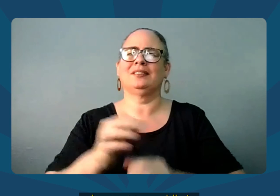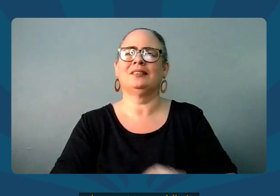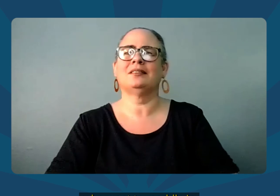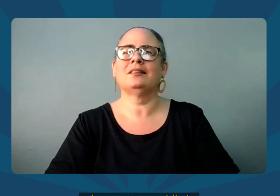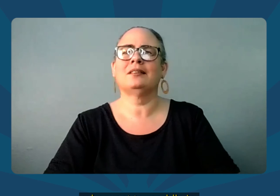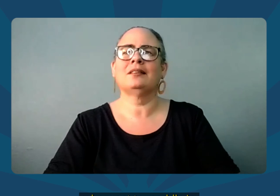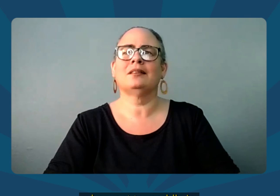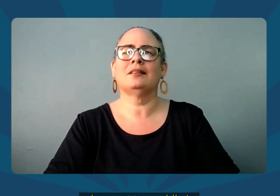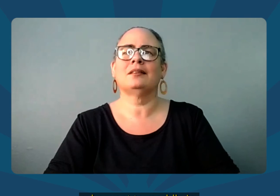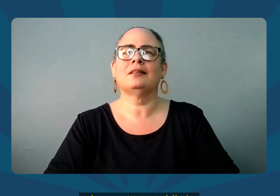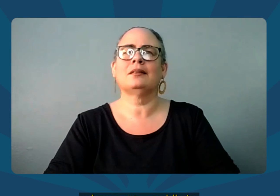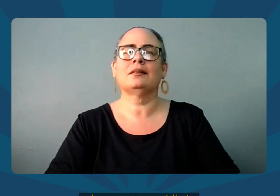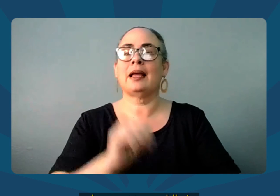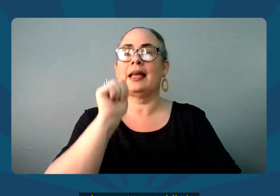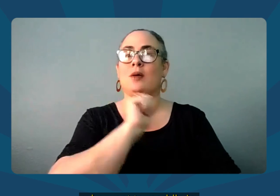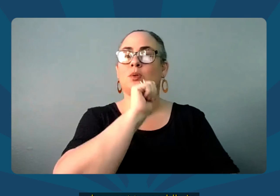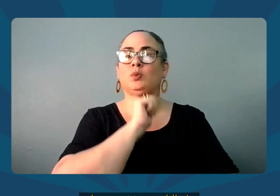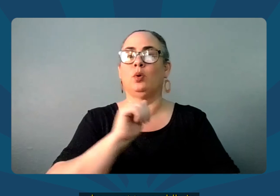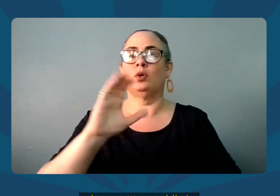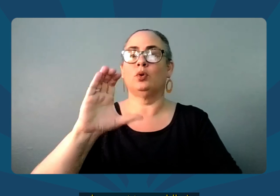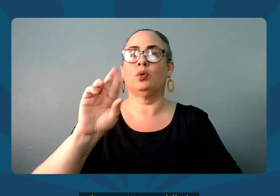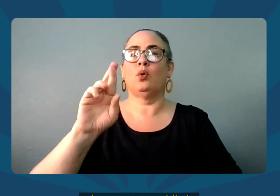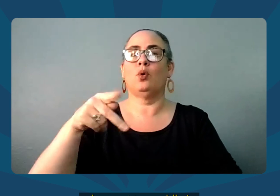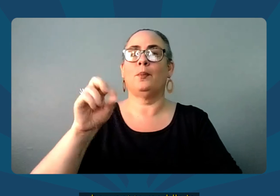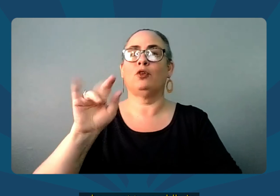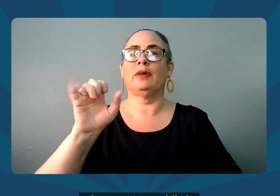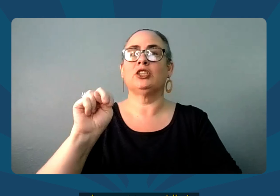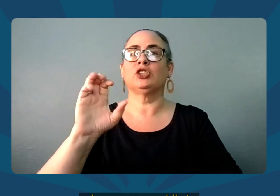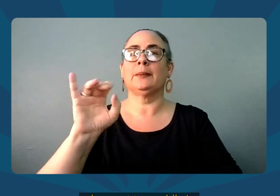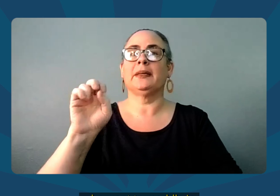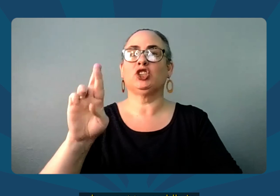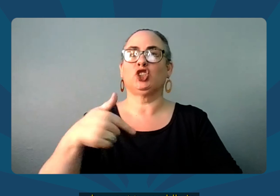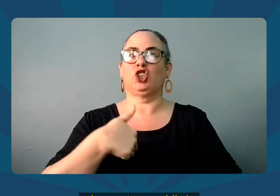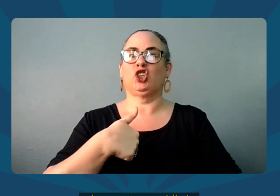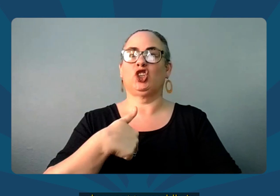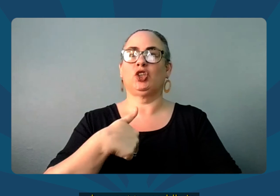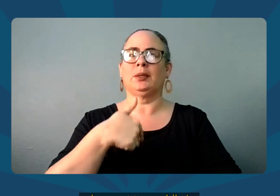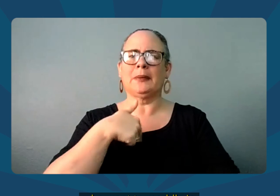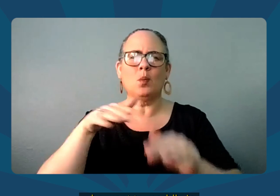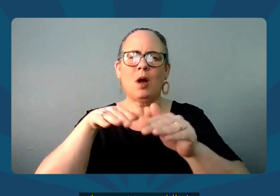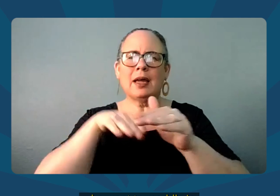meddle in private family decisions,